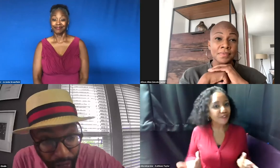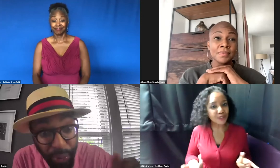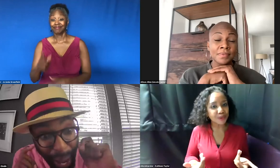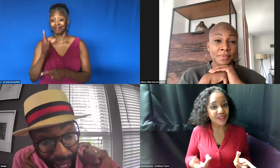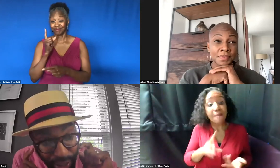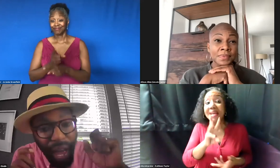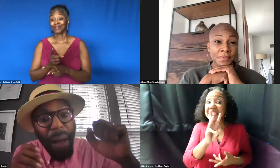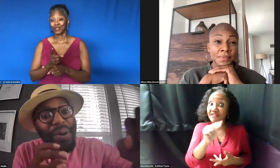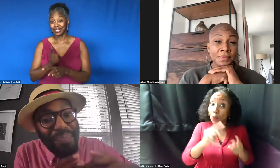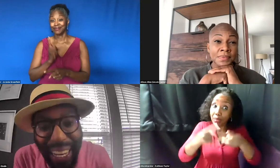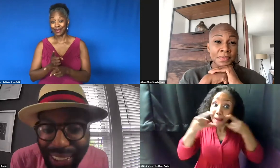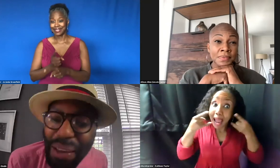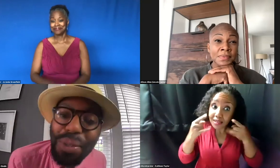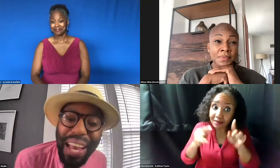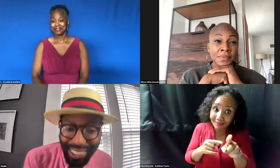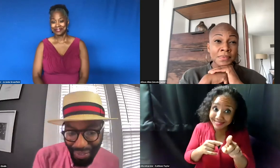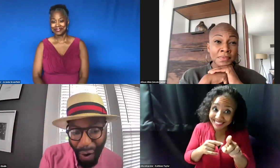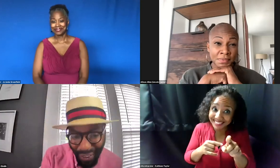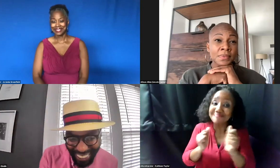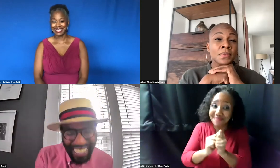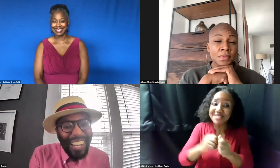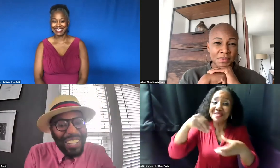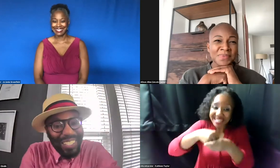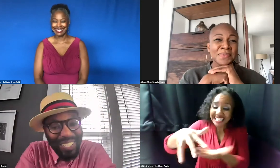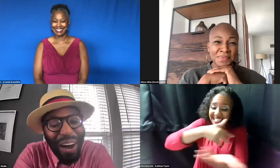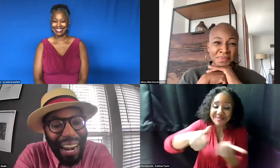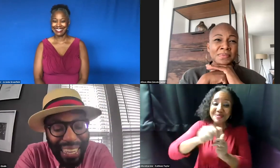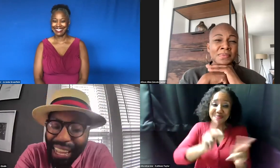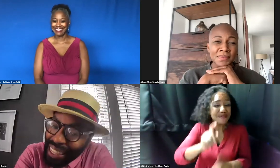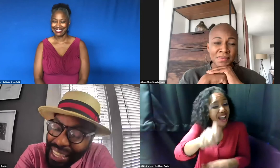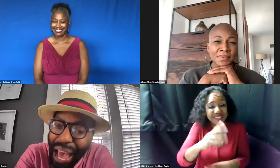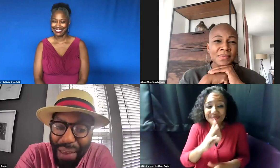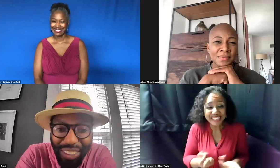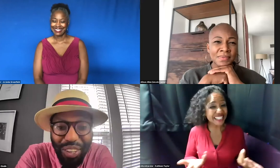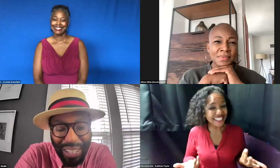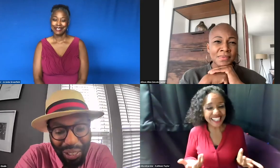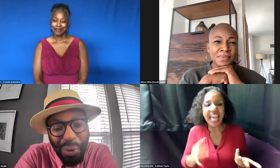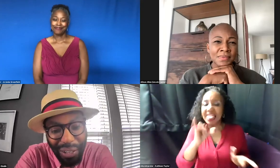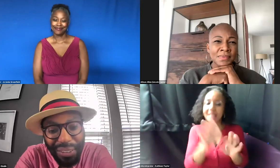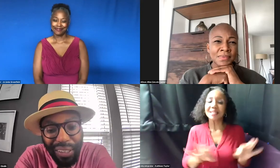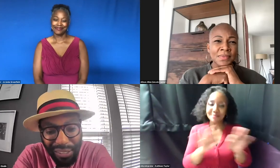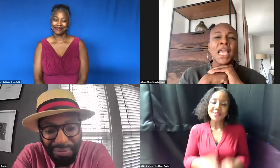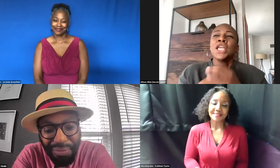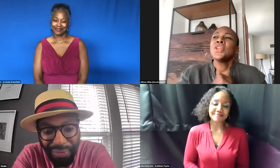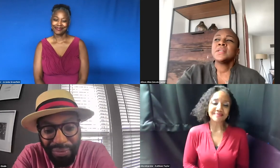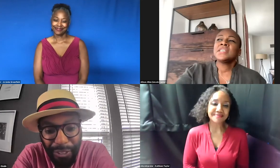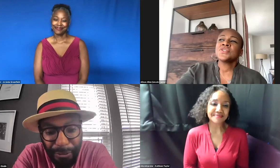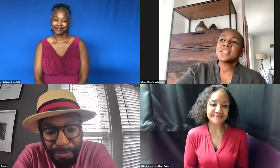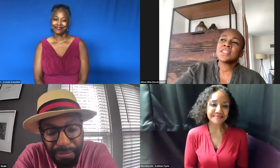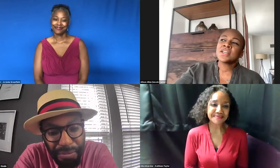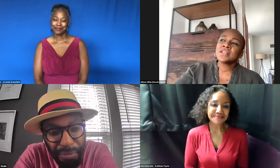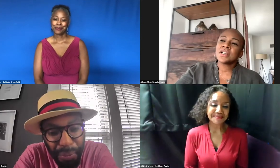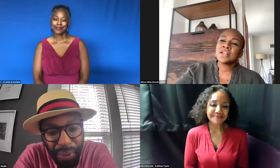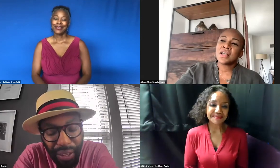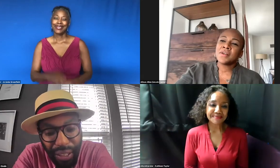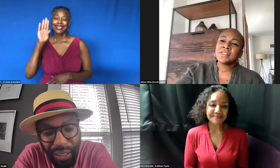six feet, of course, with a mask, but being in the same space as adults. Mm-hmm. Mm-hmm. You know, and I think that matters a great deal as well. You know, it's